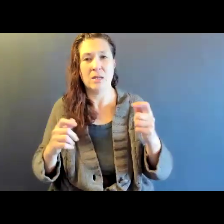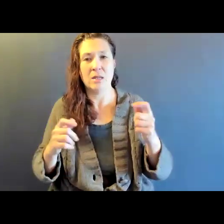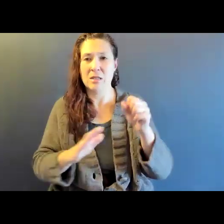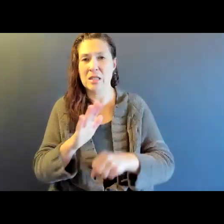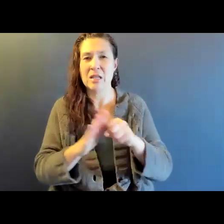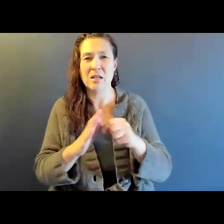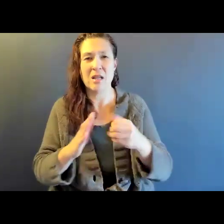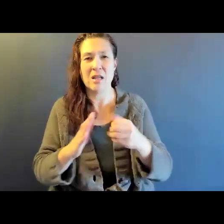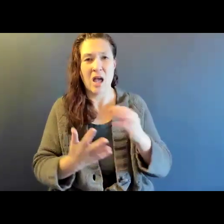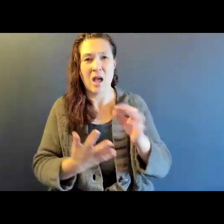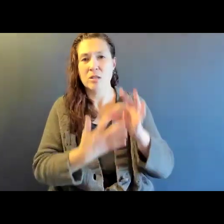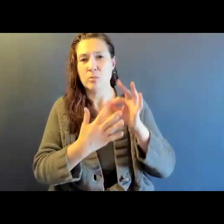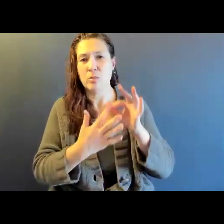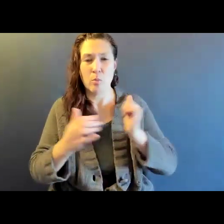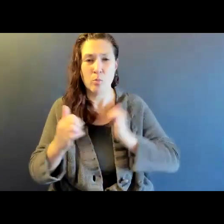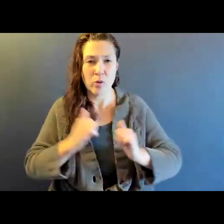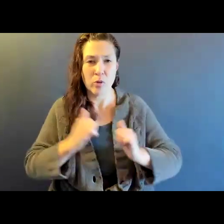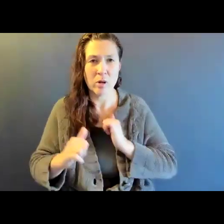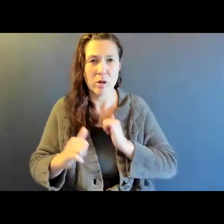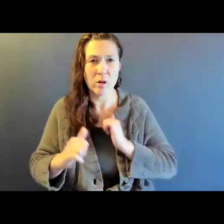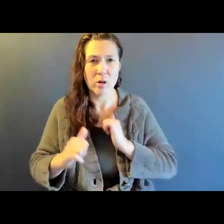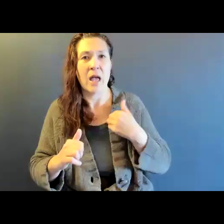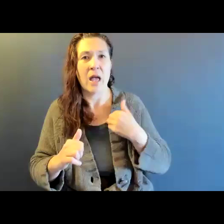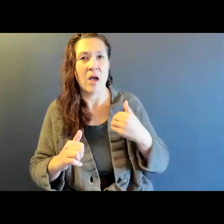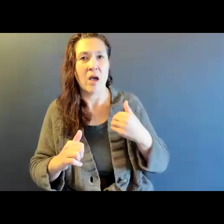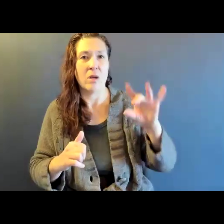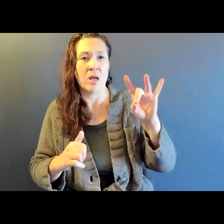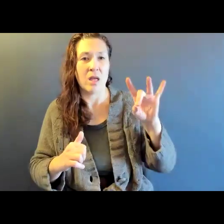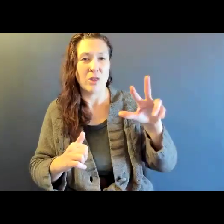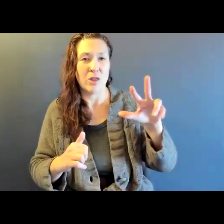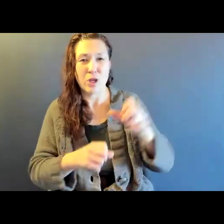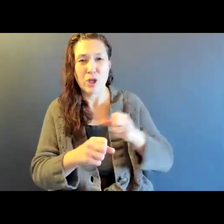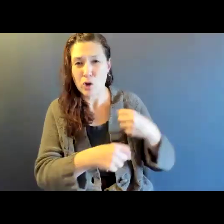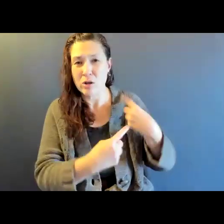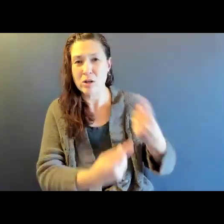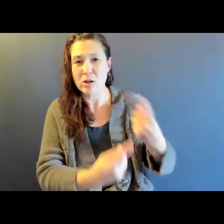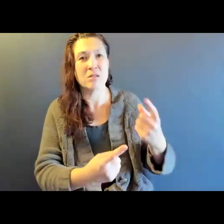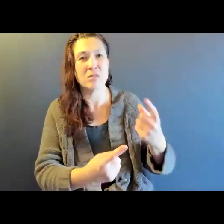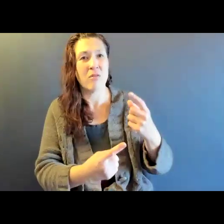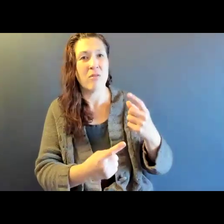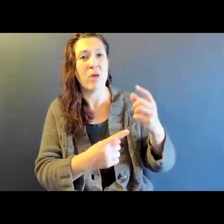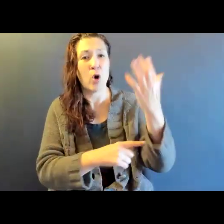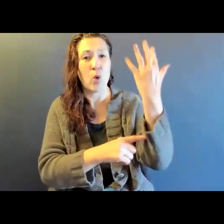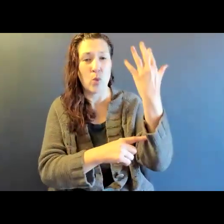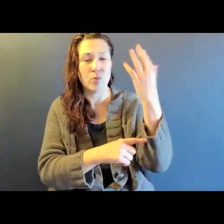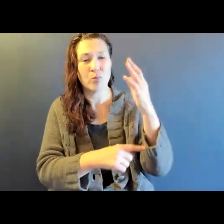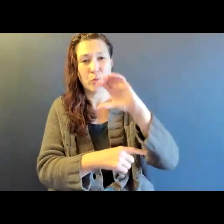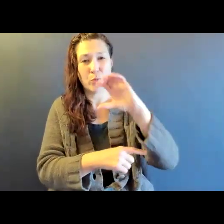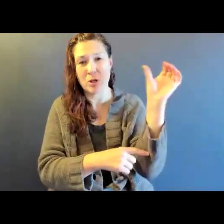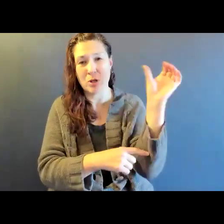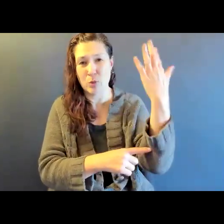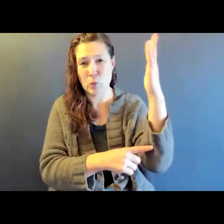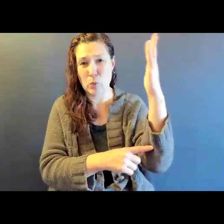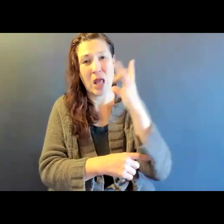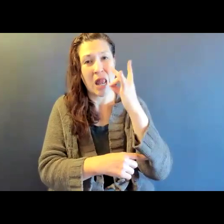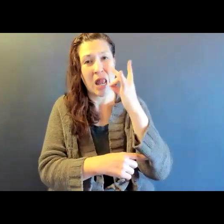of the 83rd annual Boston Common Christmas tree lighting on December 5th was a beautiful, uplifting performance by members of the